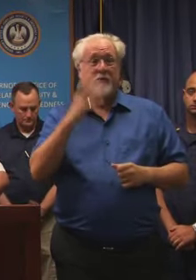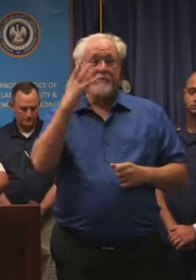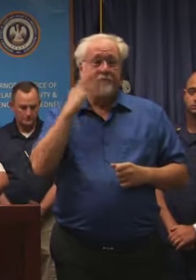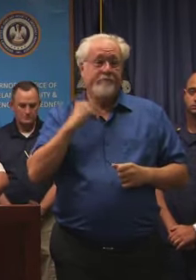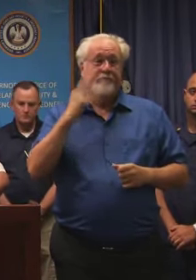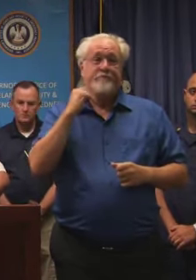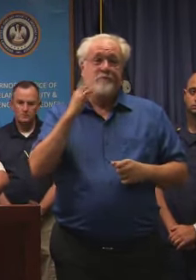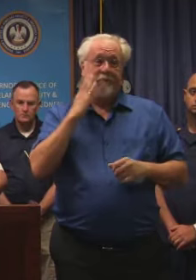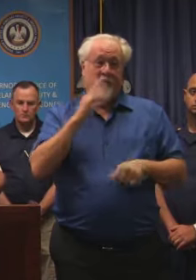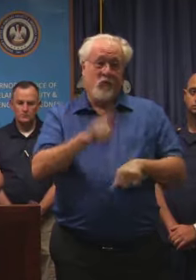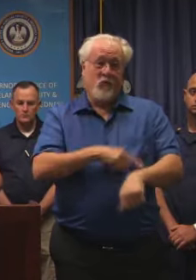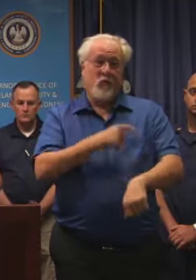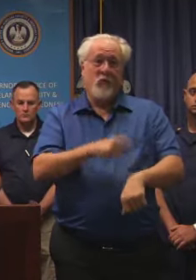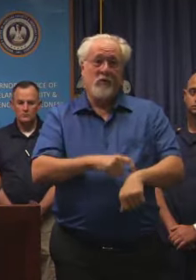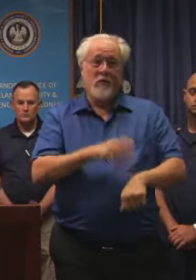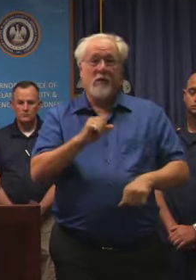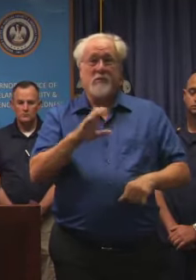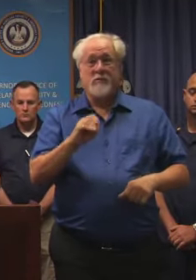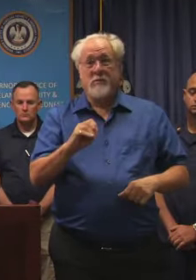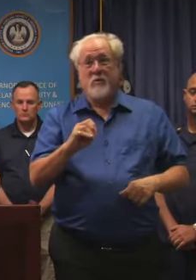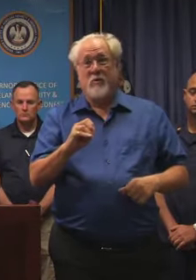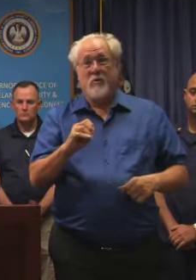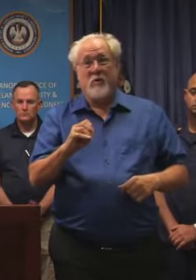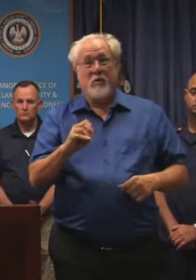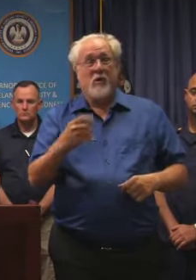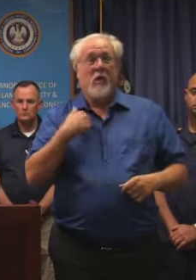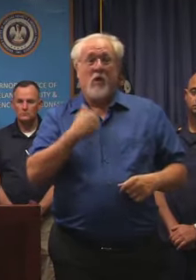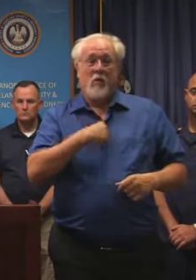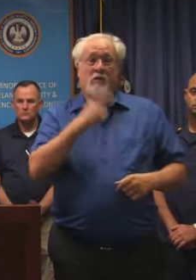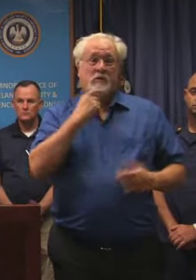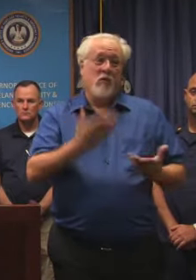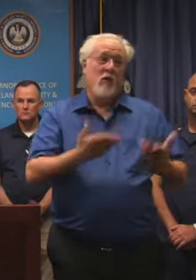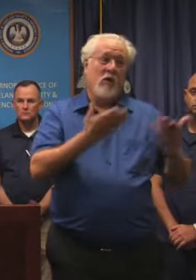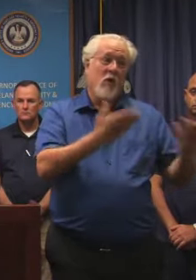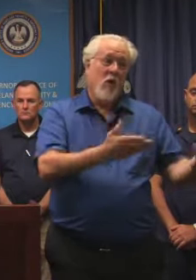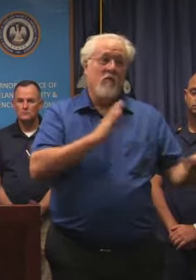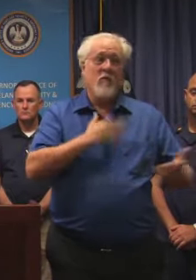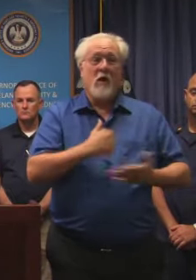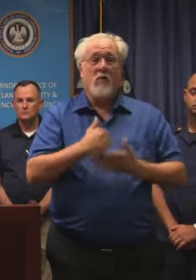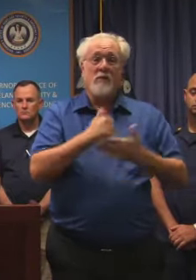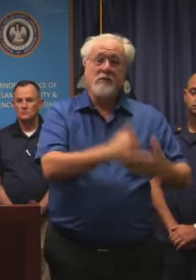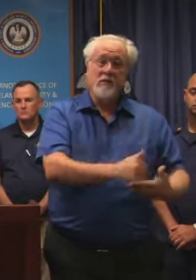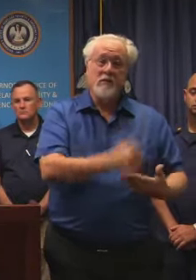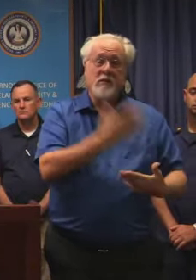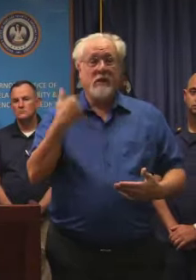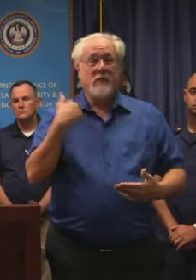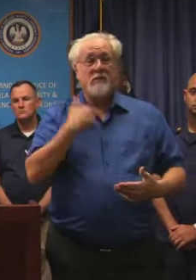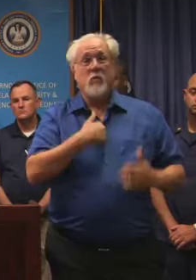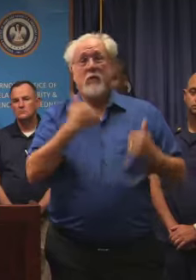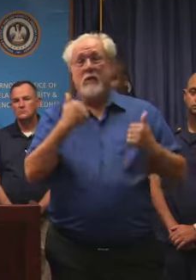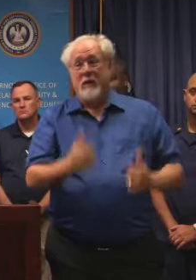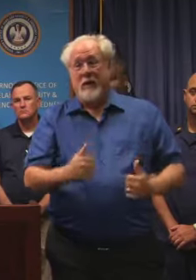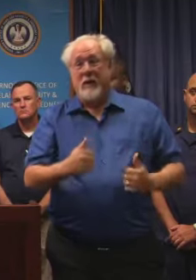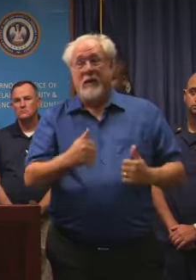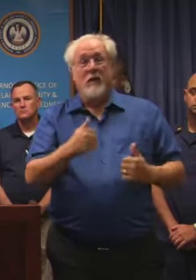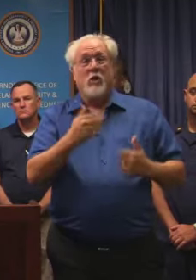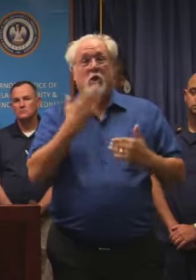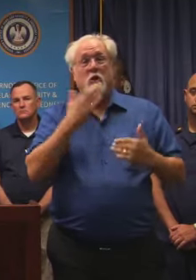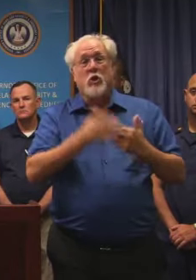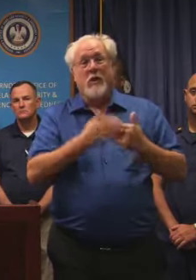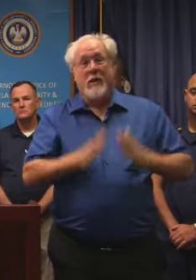for quite some time, and so we certainly offer them our assistance as best we can to be a good neighbor for